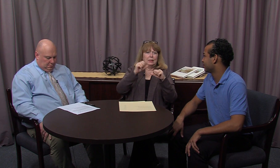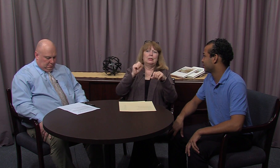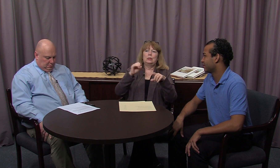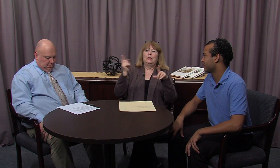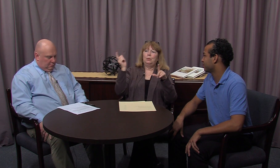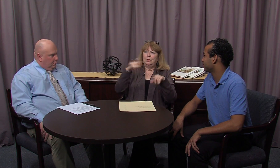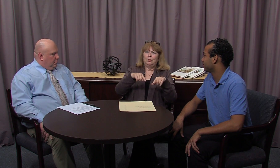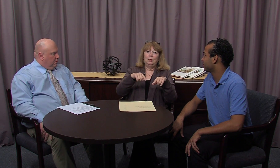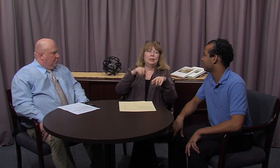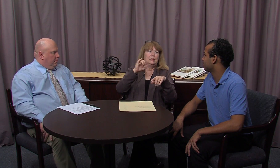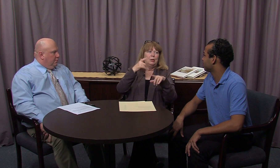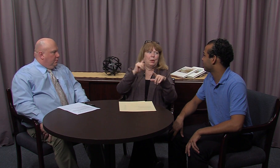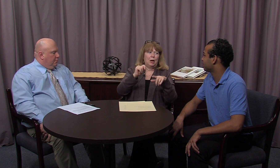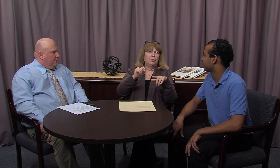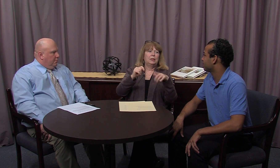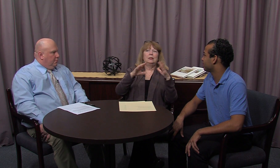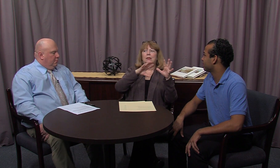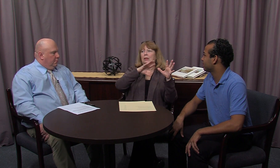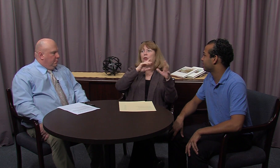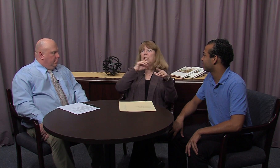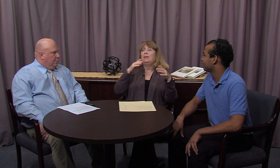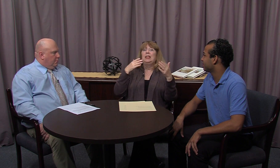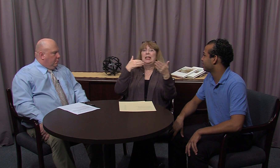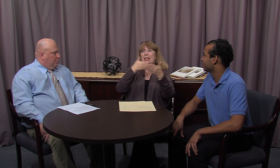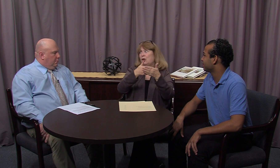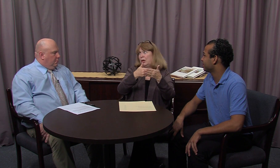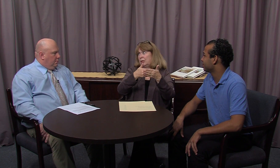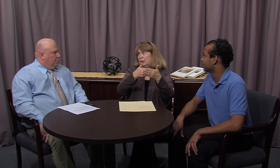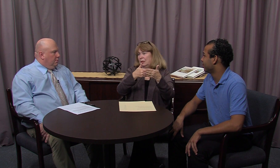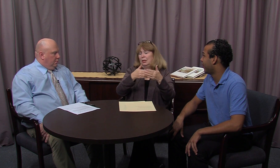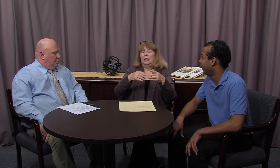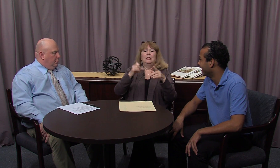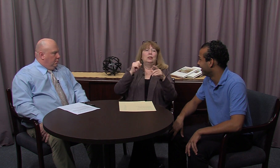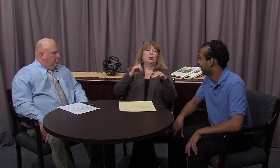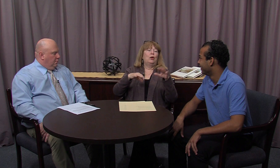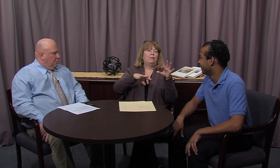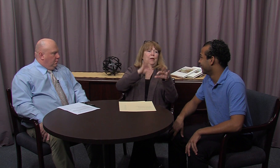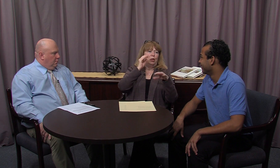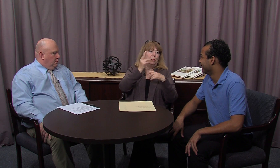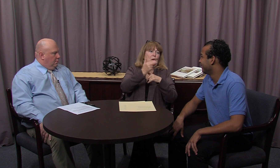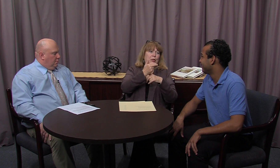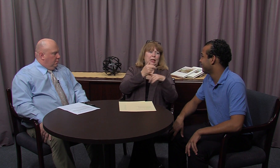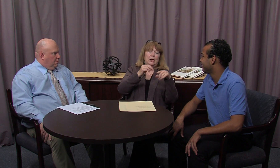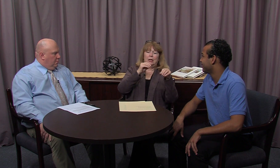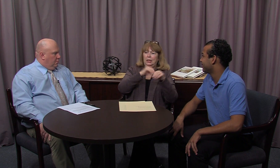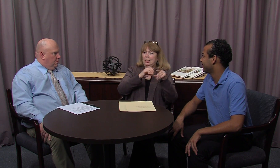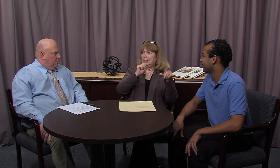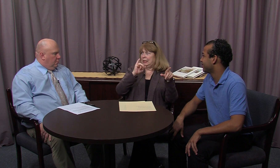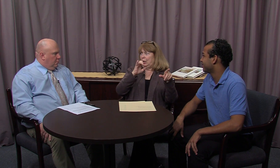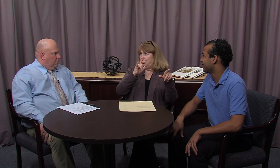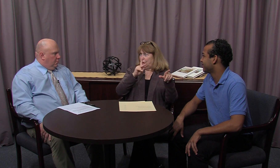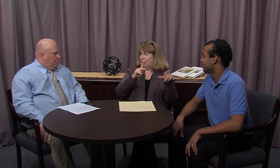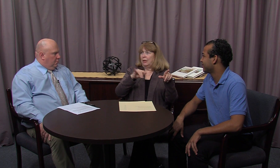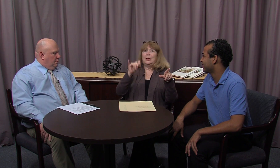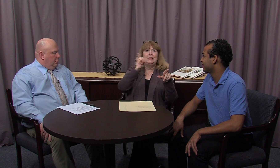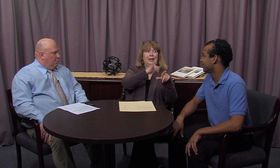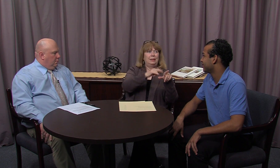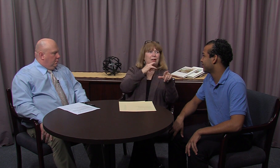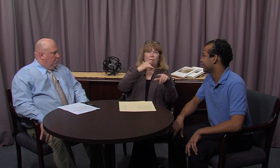So we went to the apartment. You couldn't even get near it. So I found them a hotel in Saybrook, and they stayed there for, I